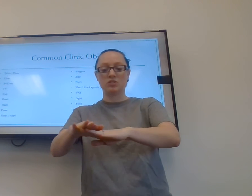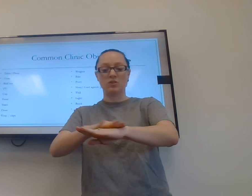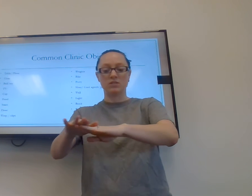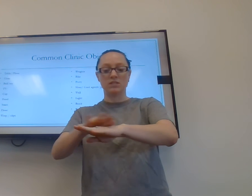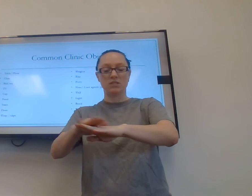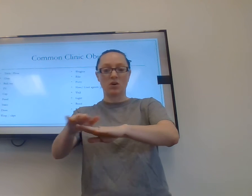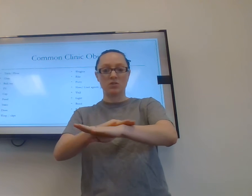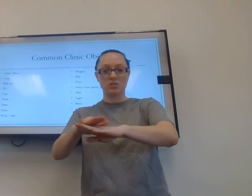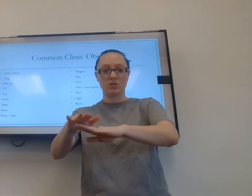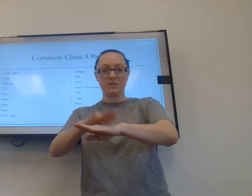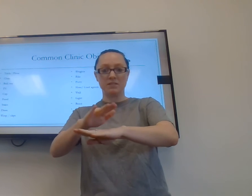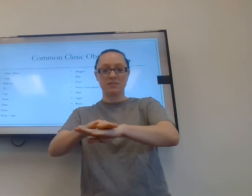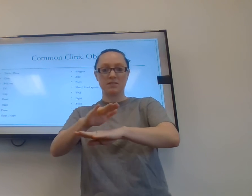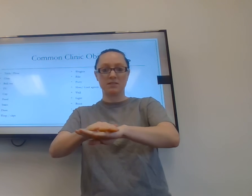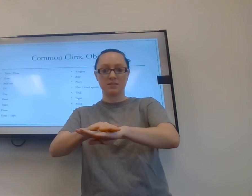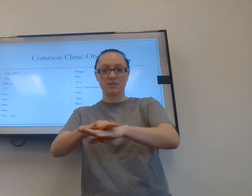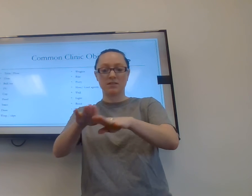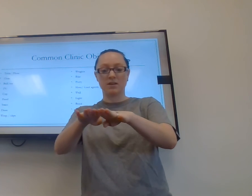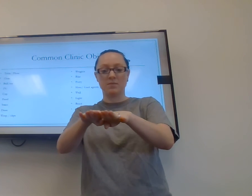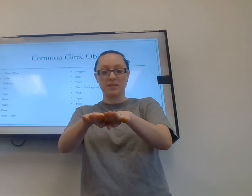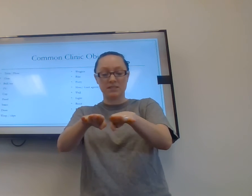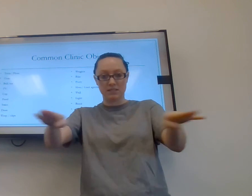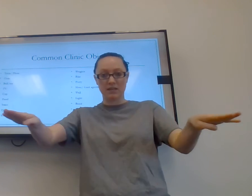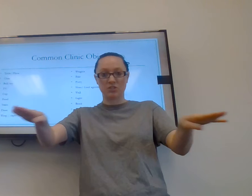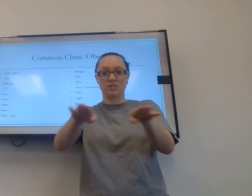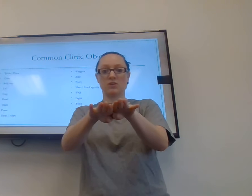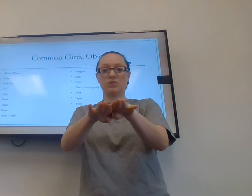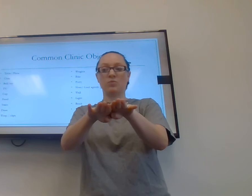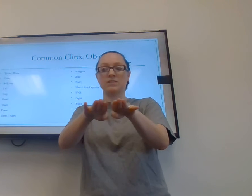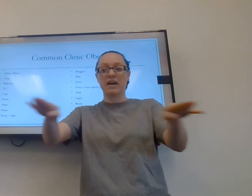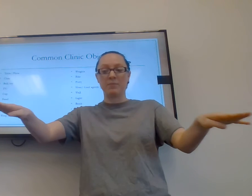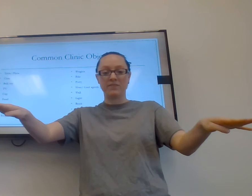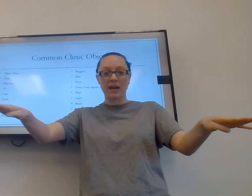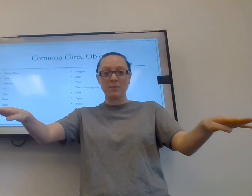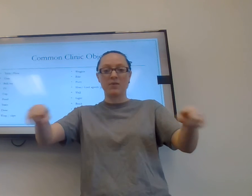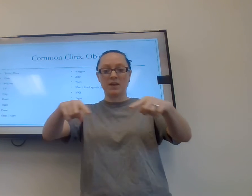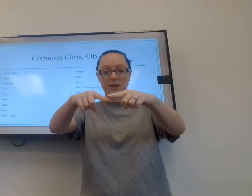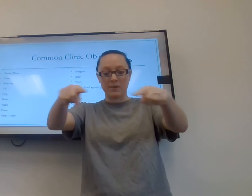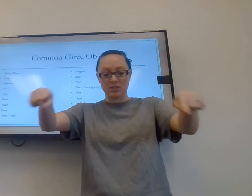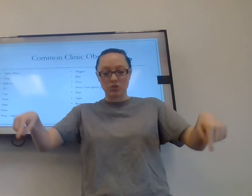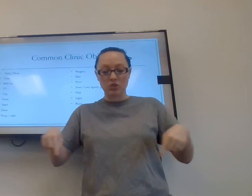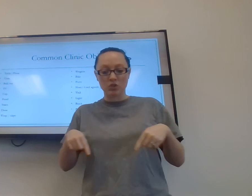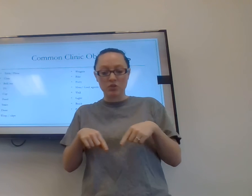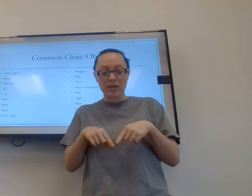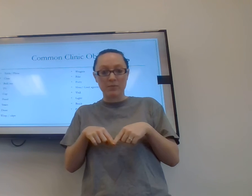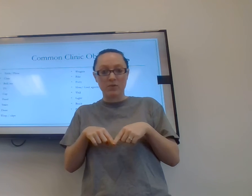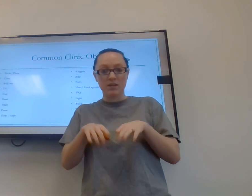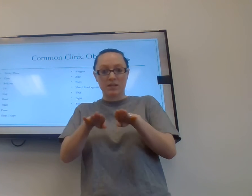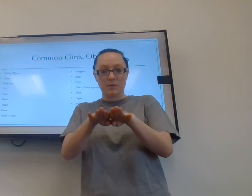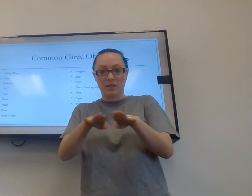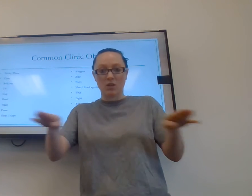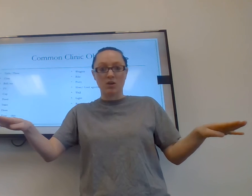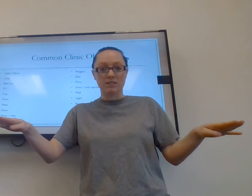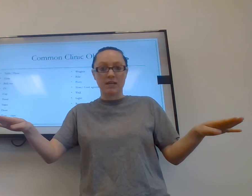knows that it's a hard surface. This is actually telling you what type of table. Be a circular table, be a long